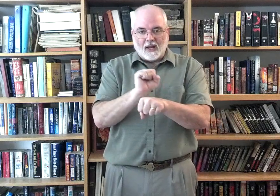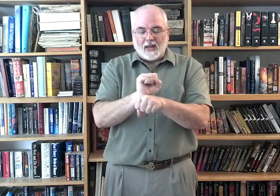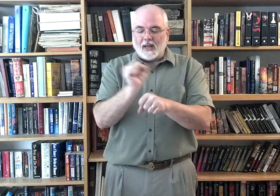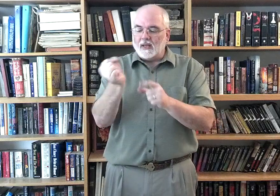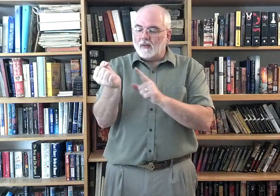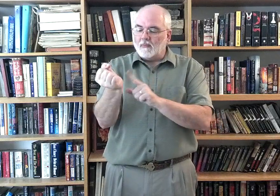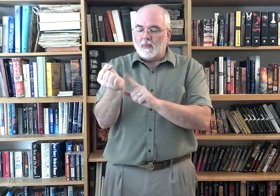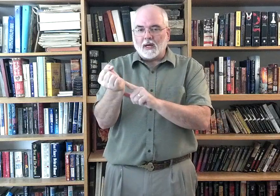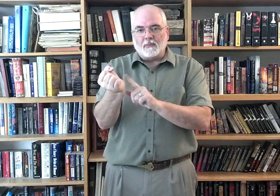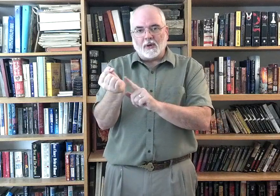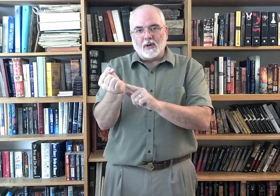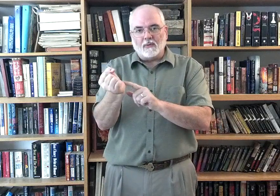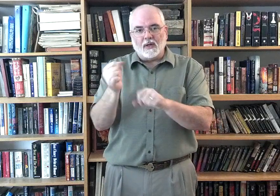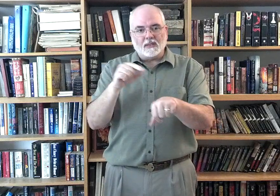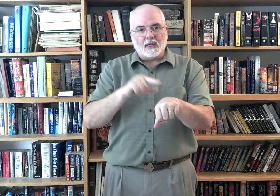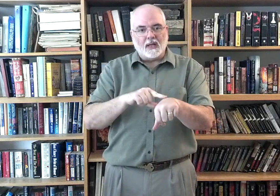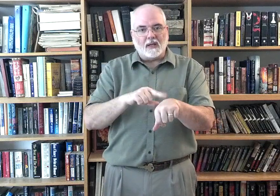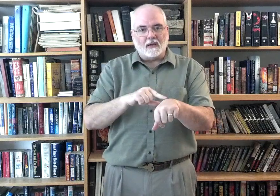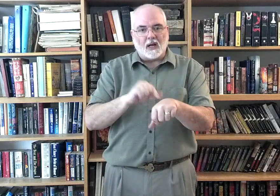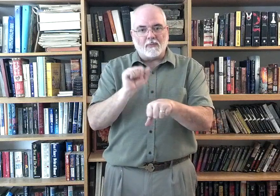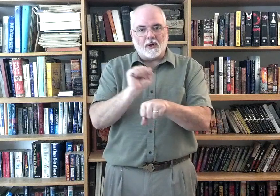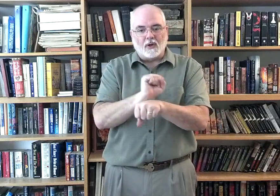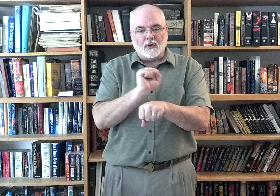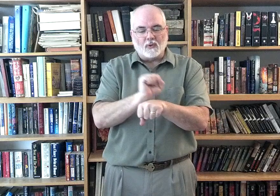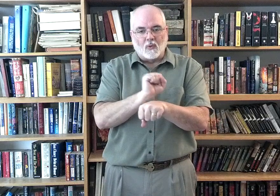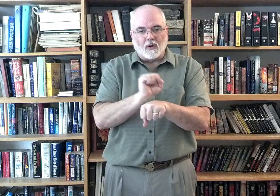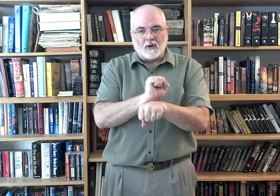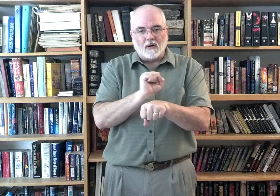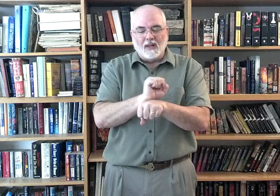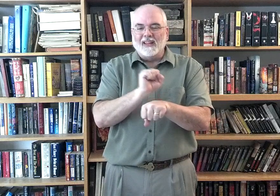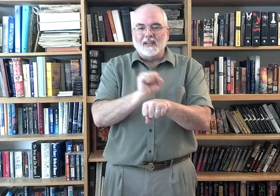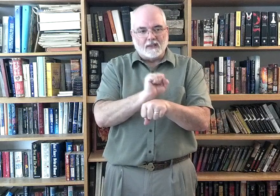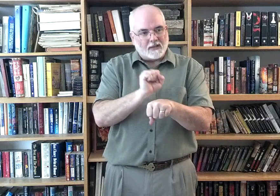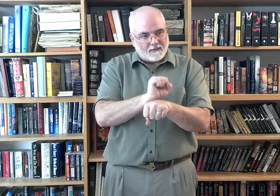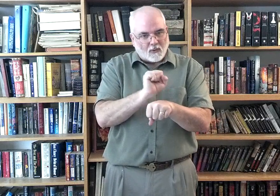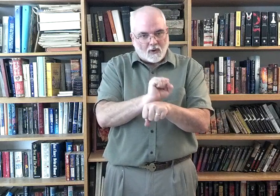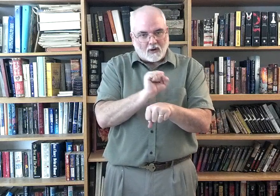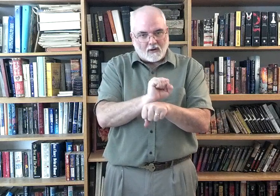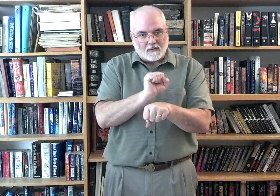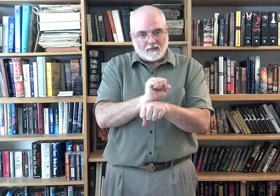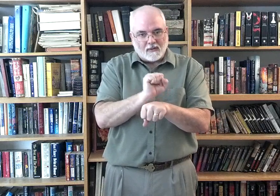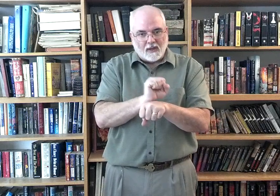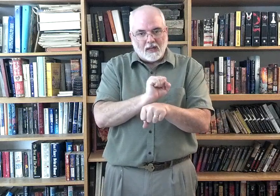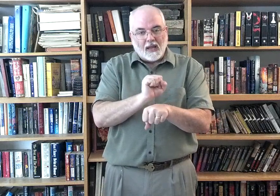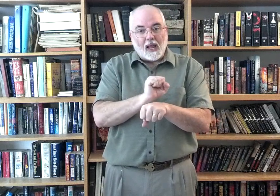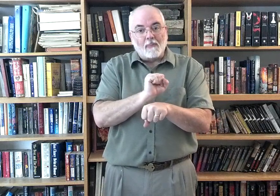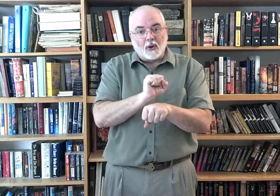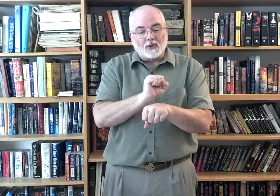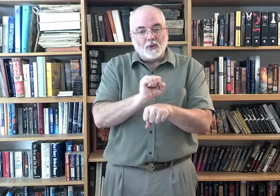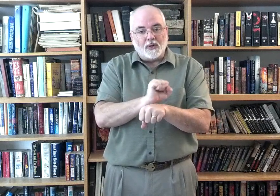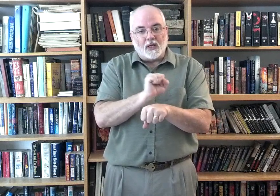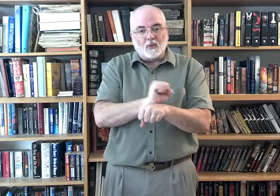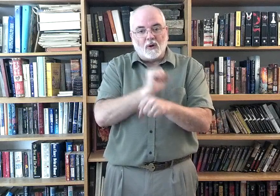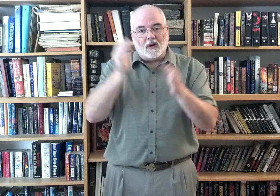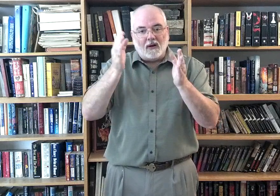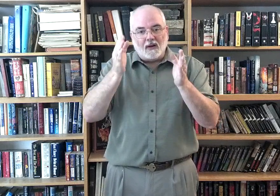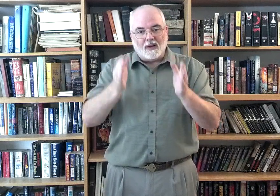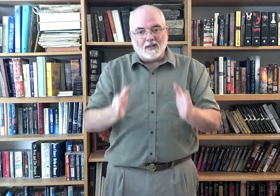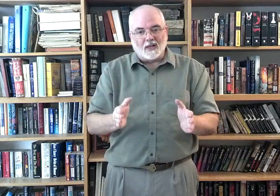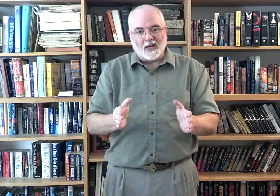in the bottom part of your wrist, hitting the top part of your wrist, worker, is a sign for work. A person who does work is a